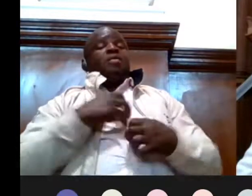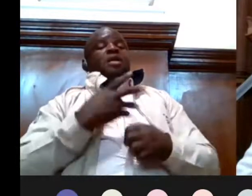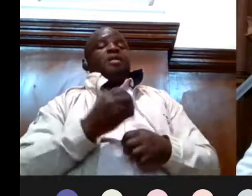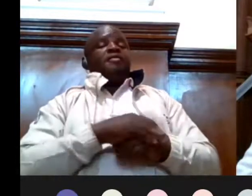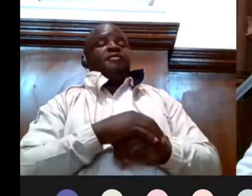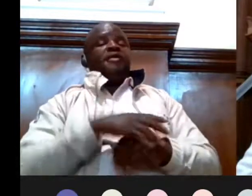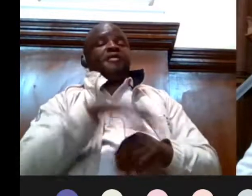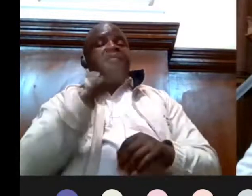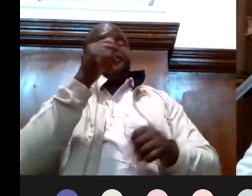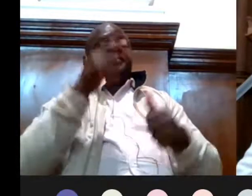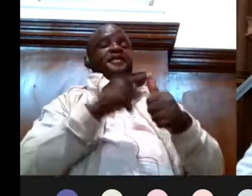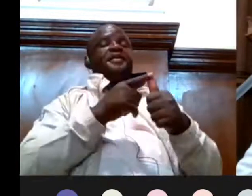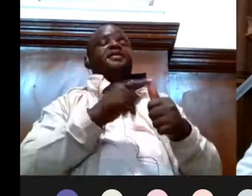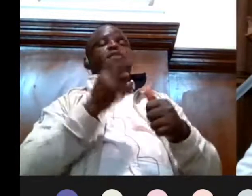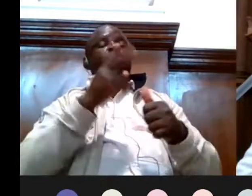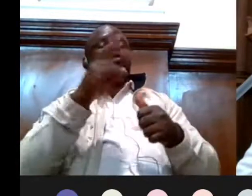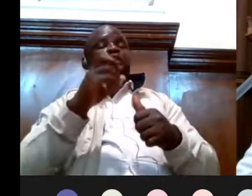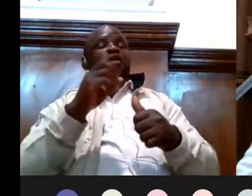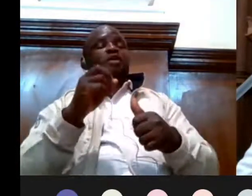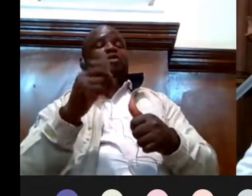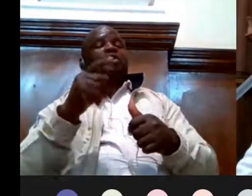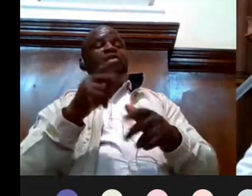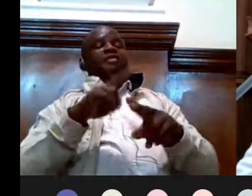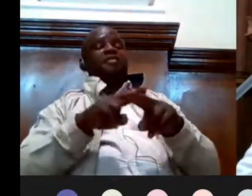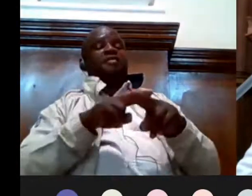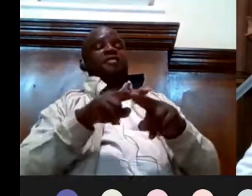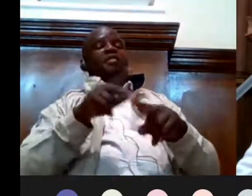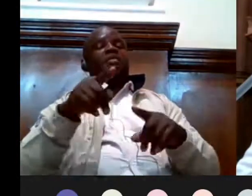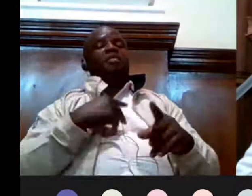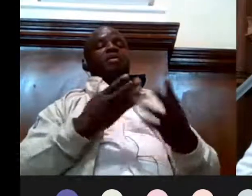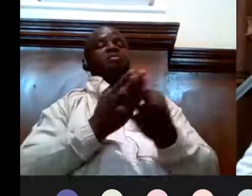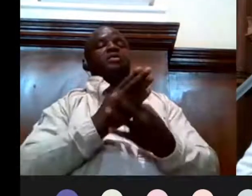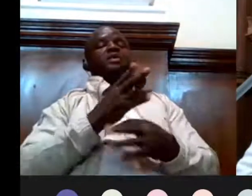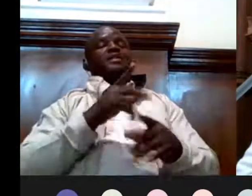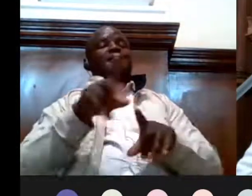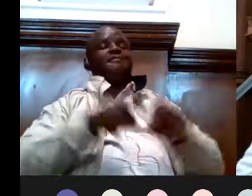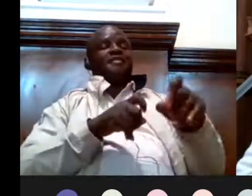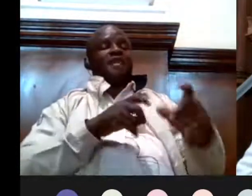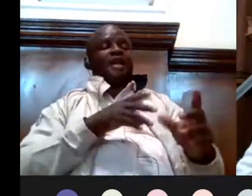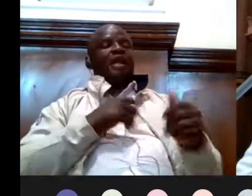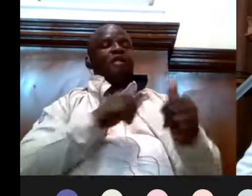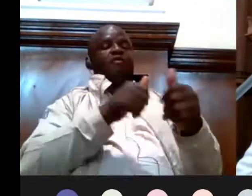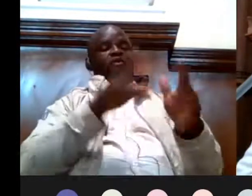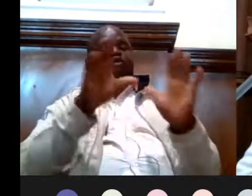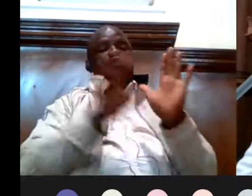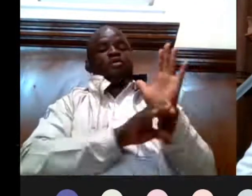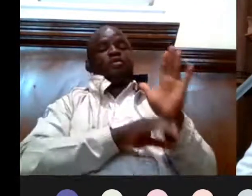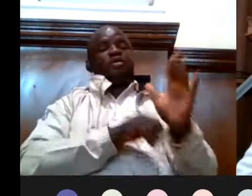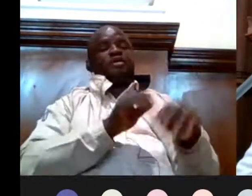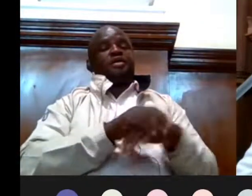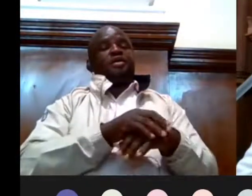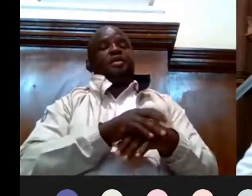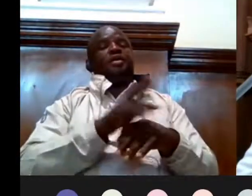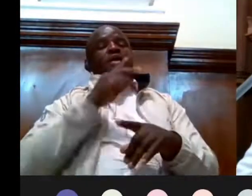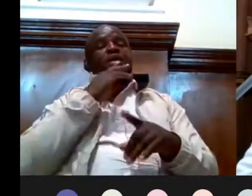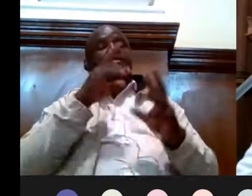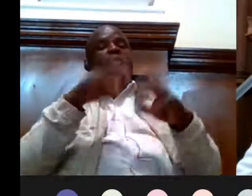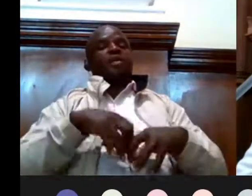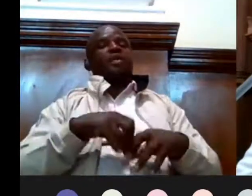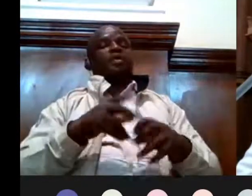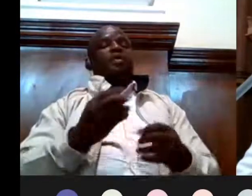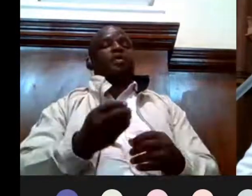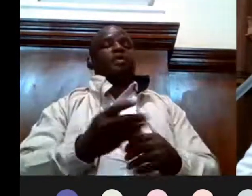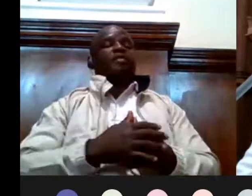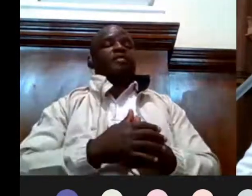first intervention of February 2020 did not comply with constitutional requirements and was procedurally